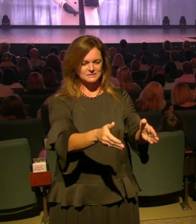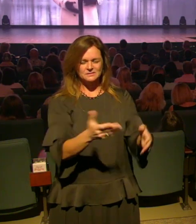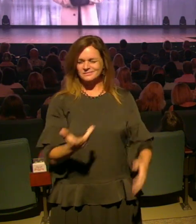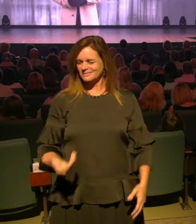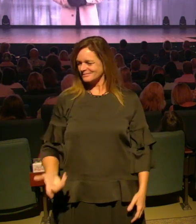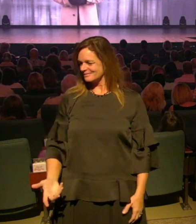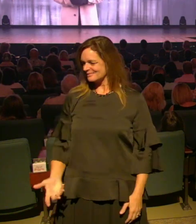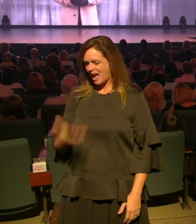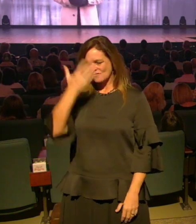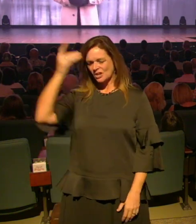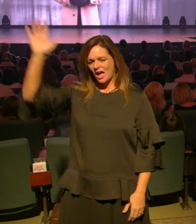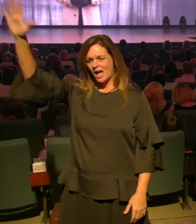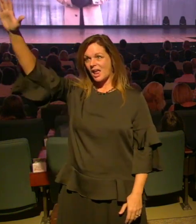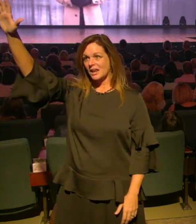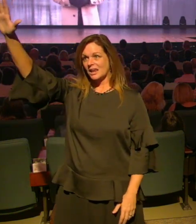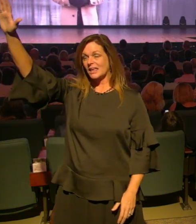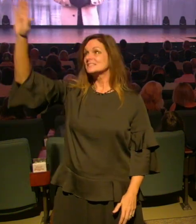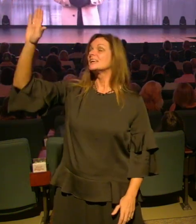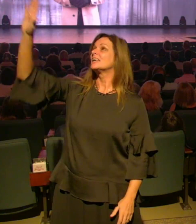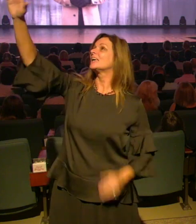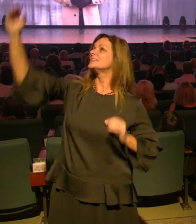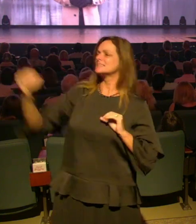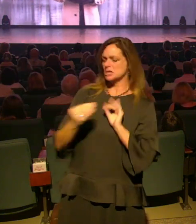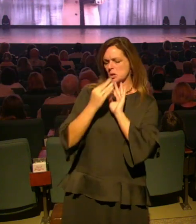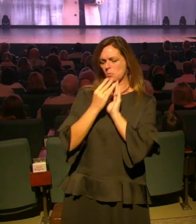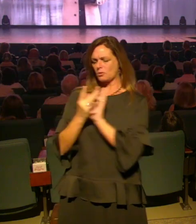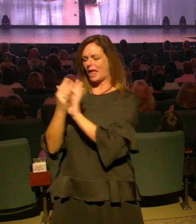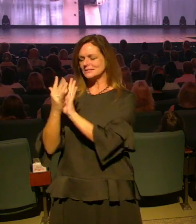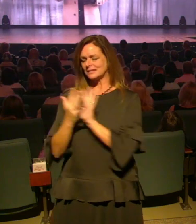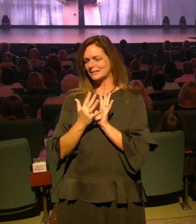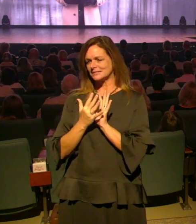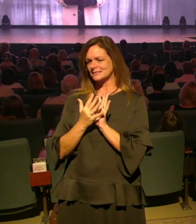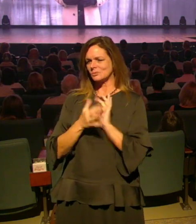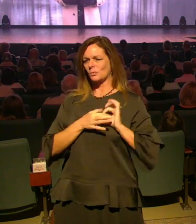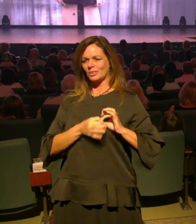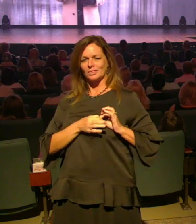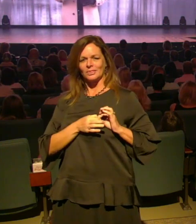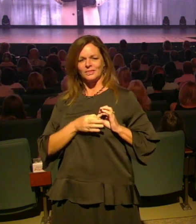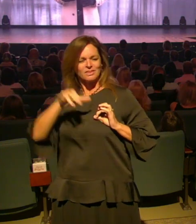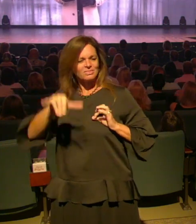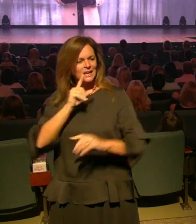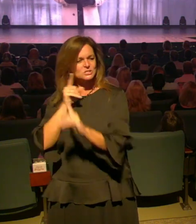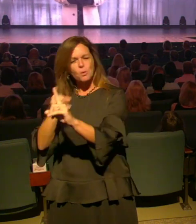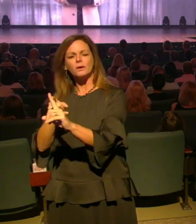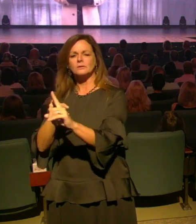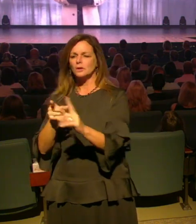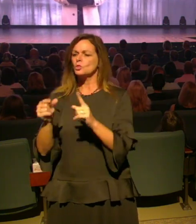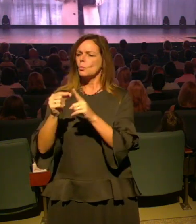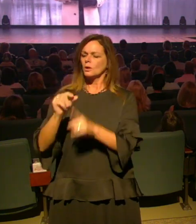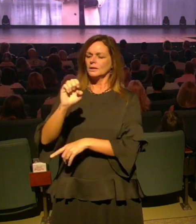find that I forgot that Christmas is really all about celebrating God's presence with us. That's what that word Emmanuel